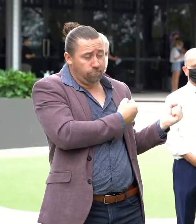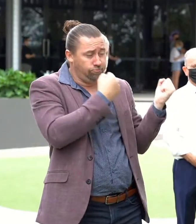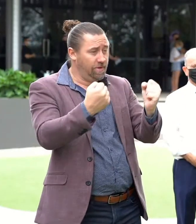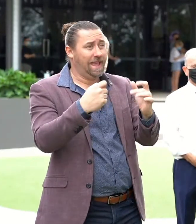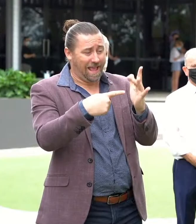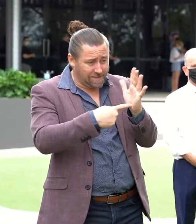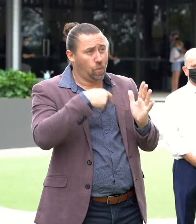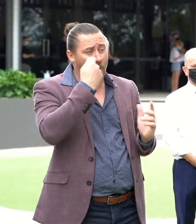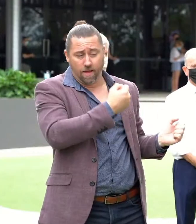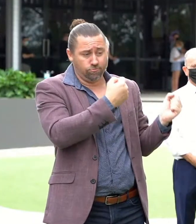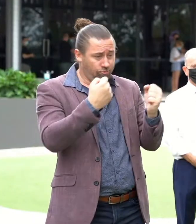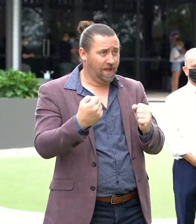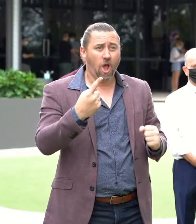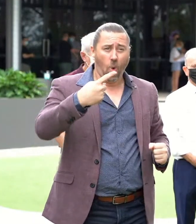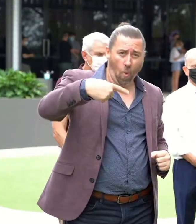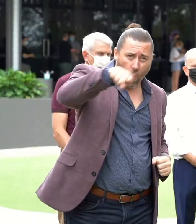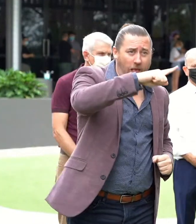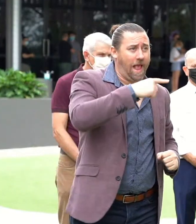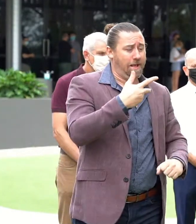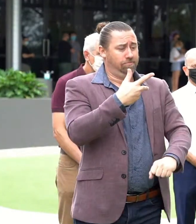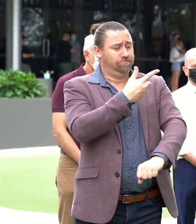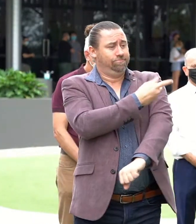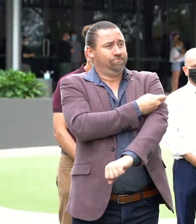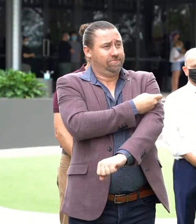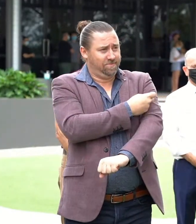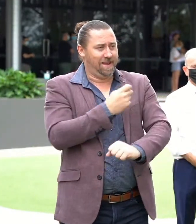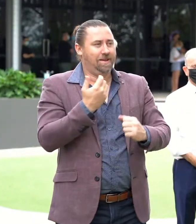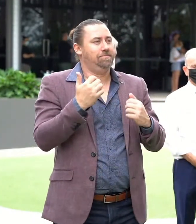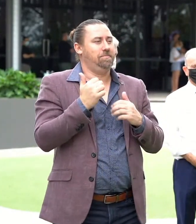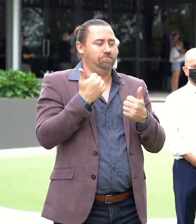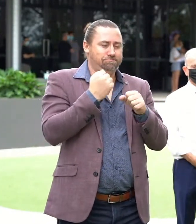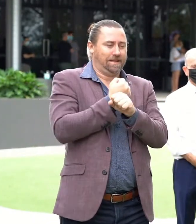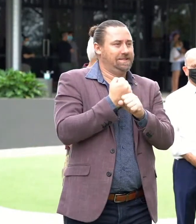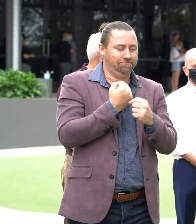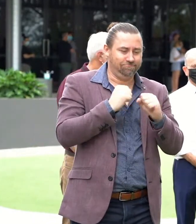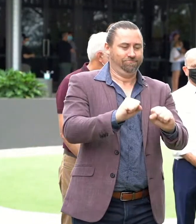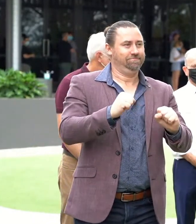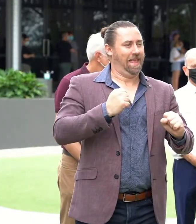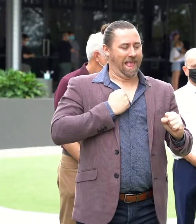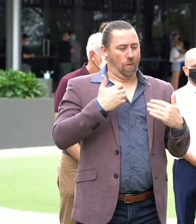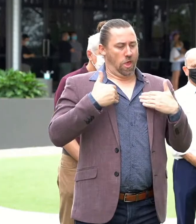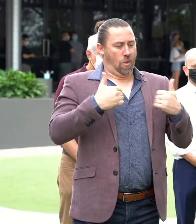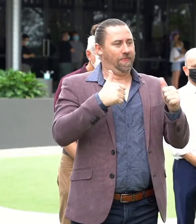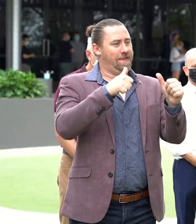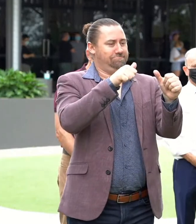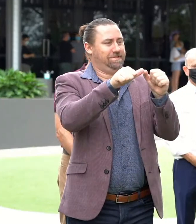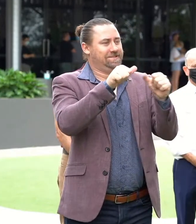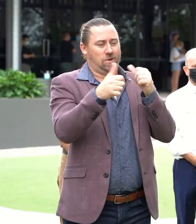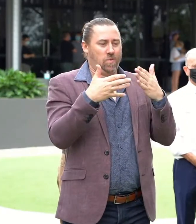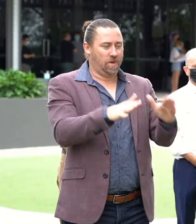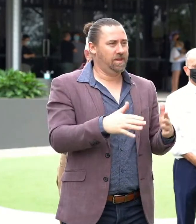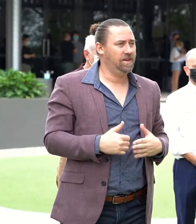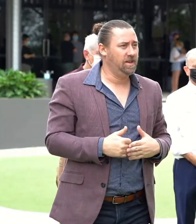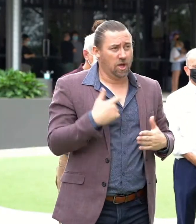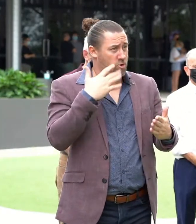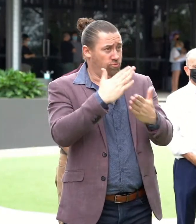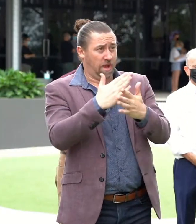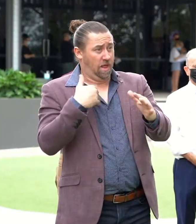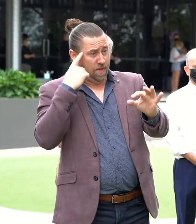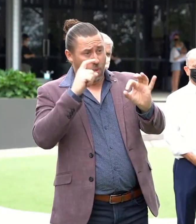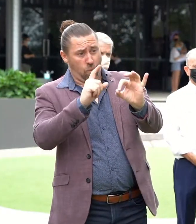world leaders. Queenslanders are world leaders at the moment in how we have handled COVID and the way Queenslanders